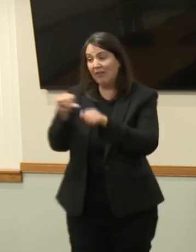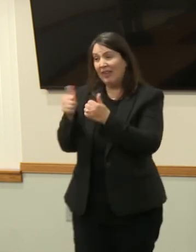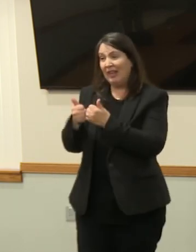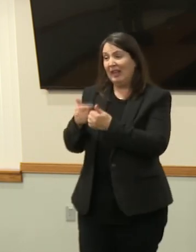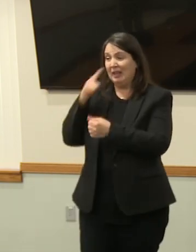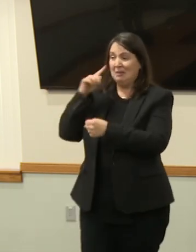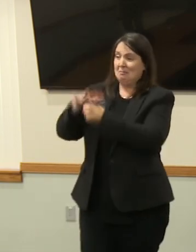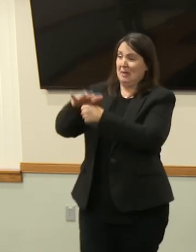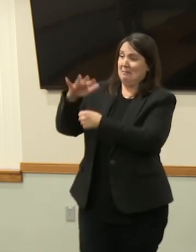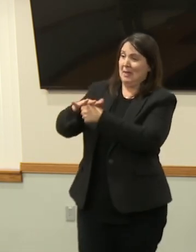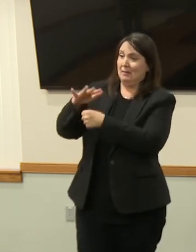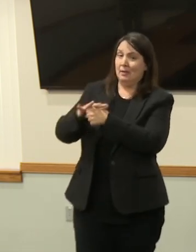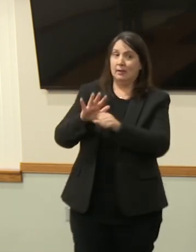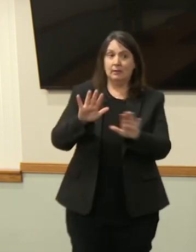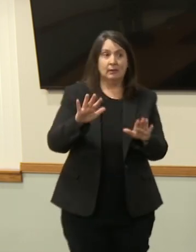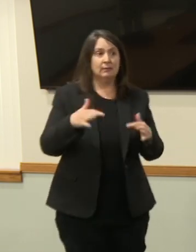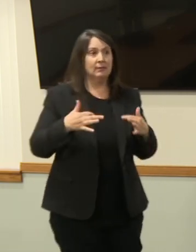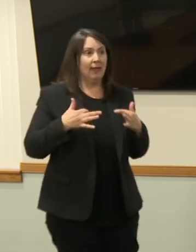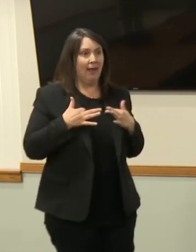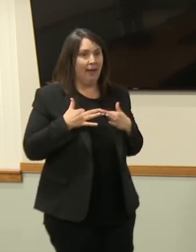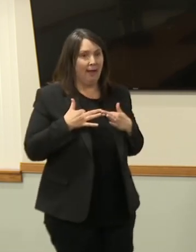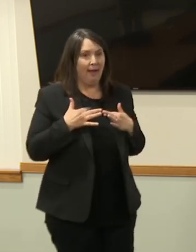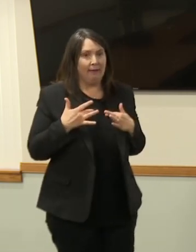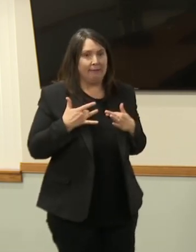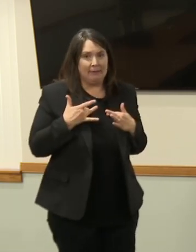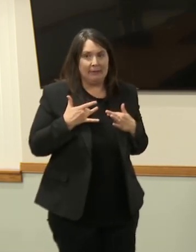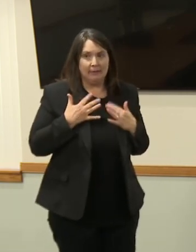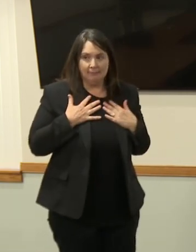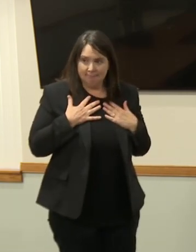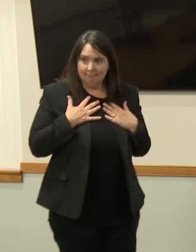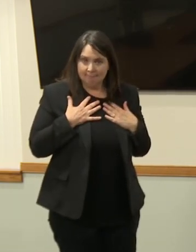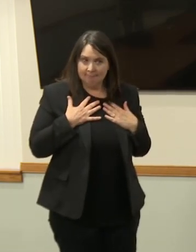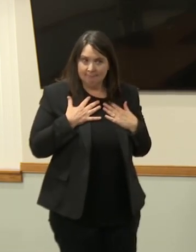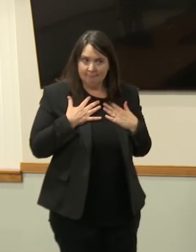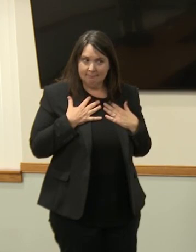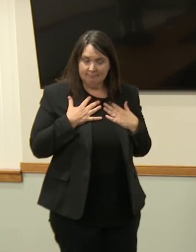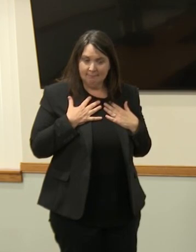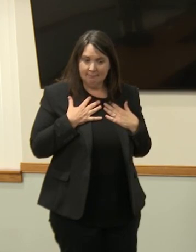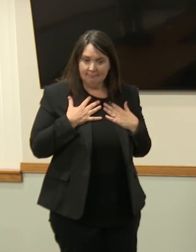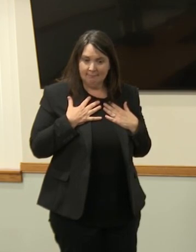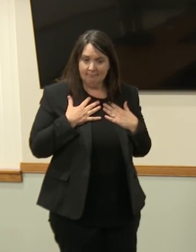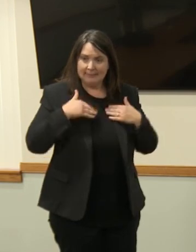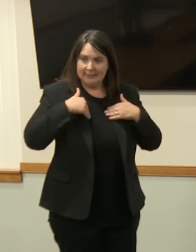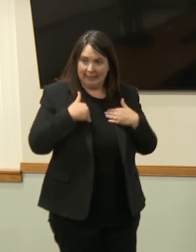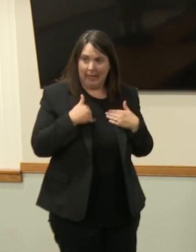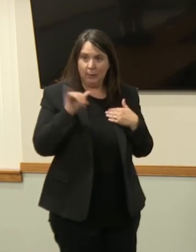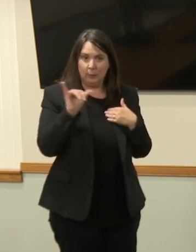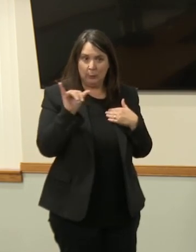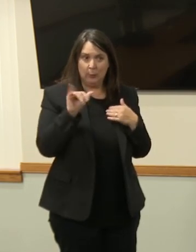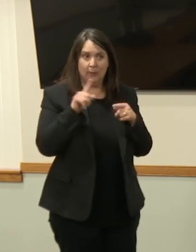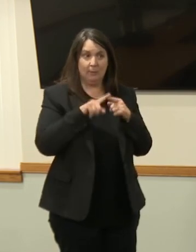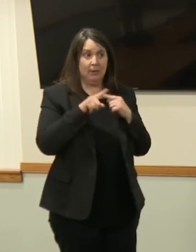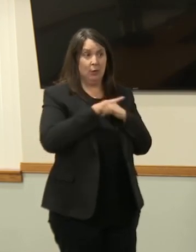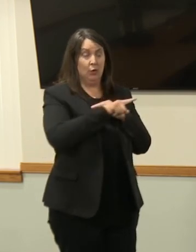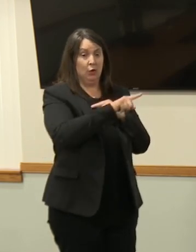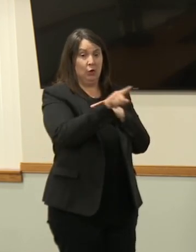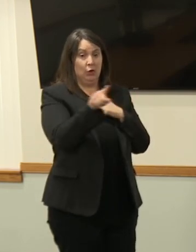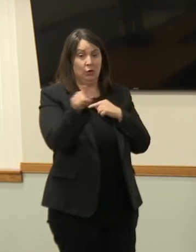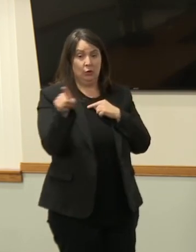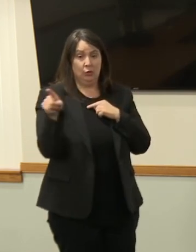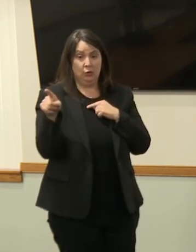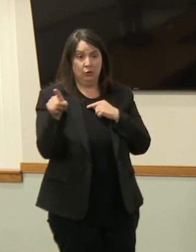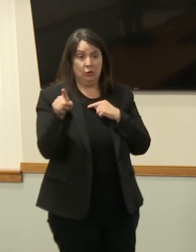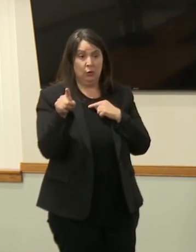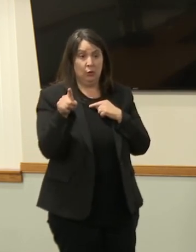we also personally feel it. But at the end of the day, if you want to make sure, as you said, kind of what is